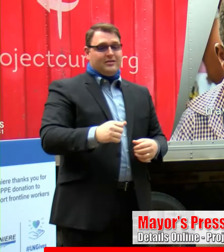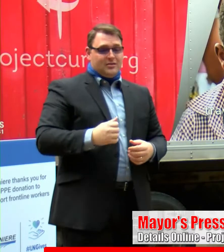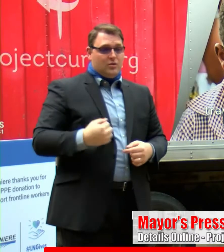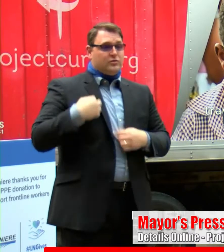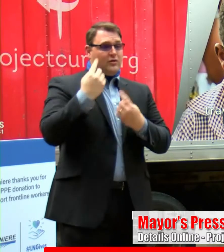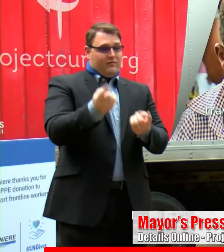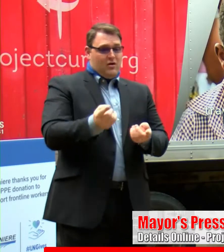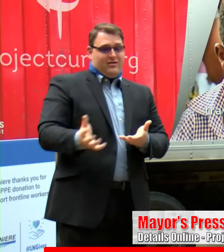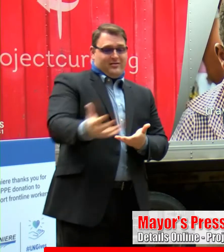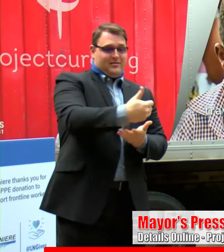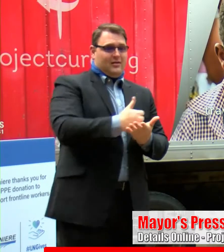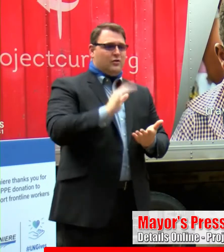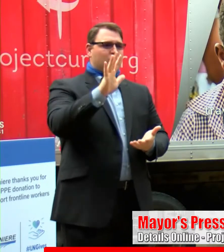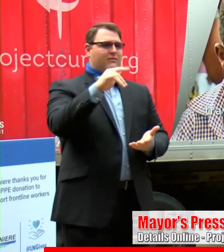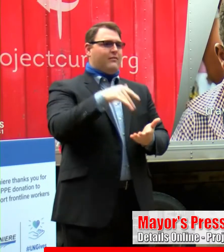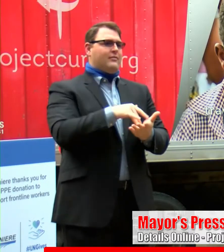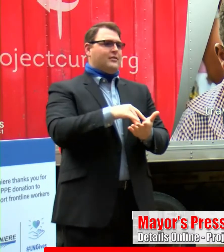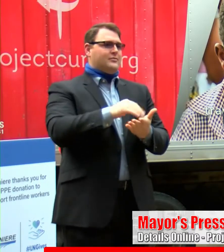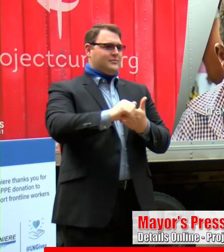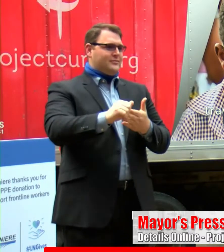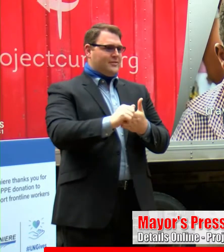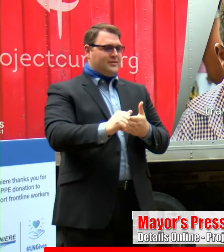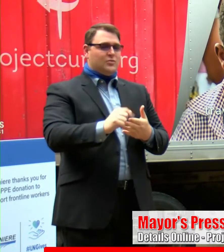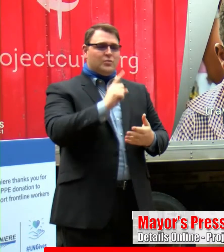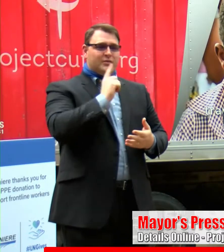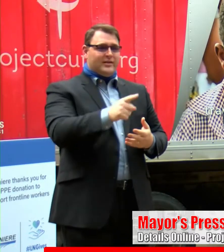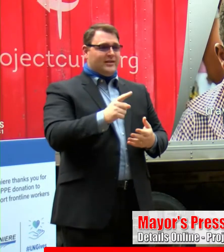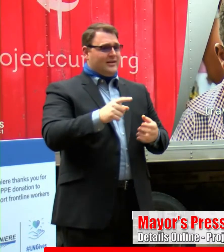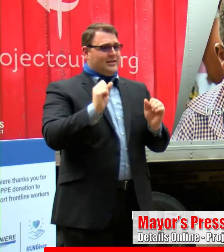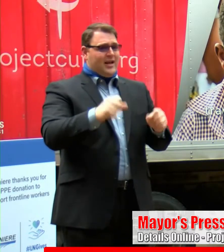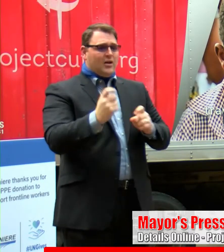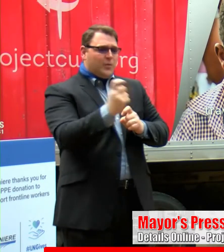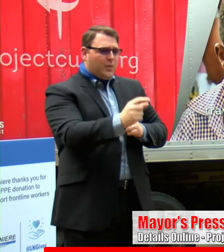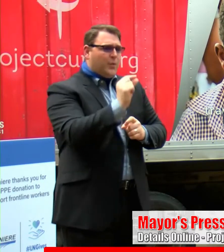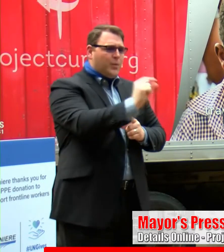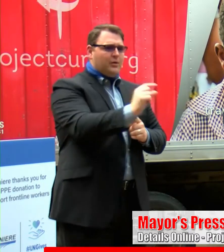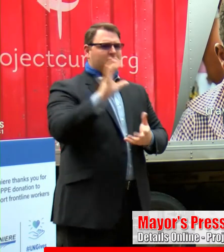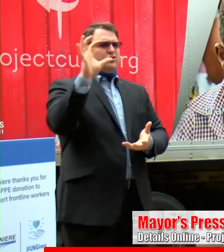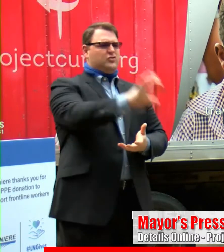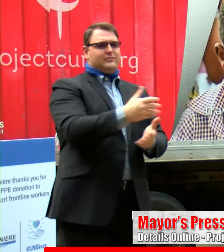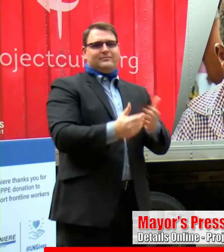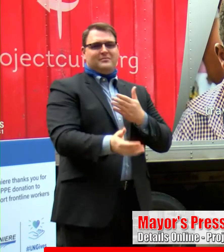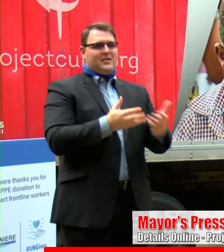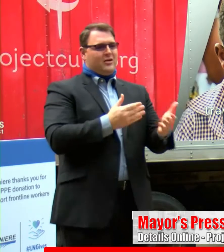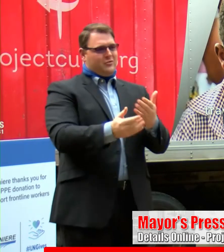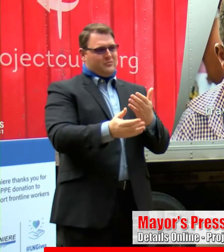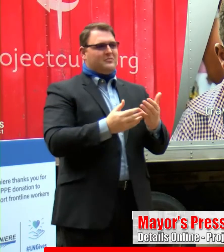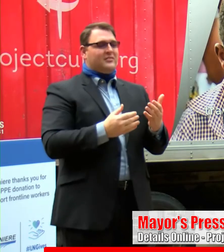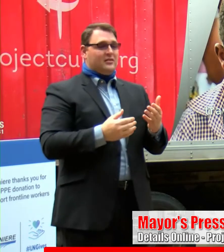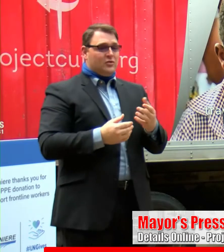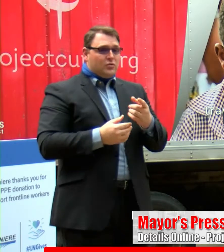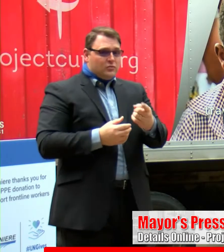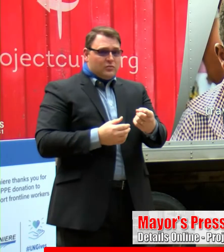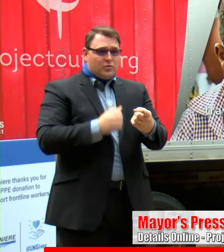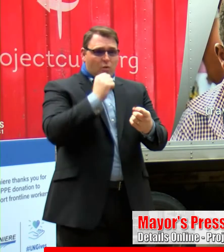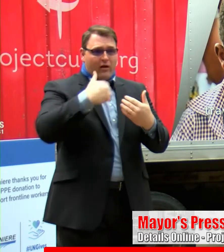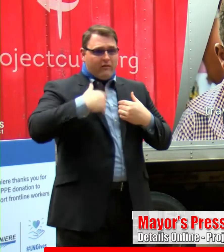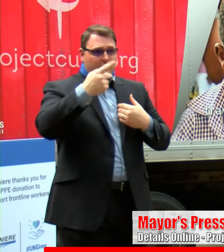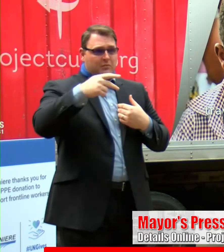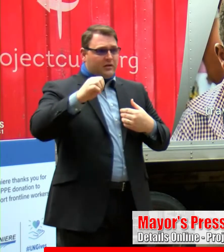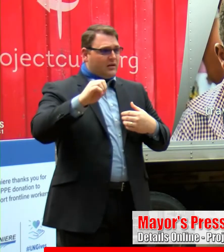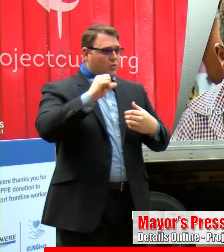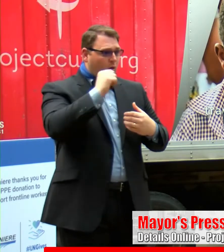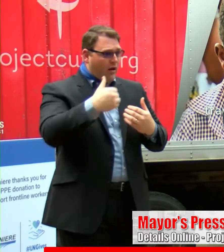so far. So no donation is too small. Please consider jumping in if you don't have PPE, but you'd like to help with this